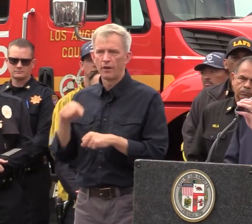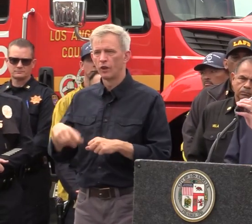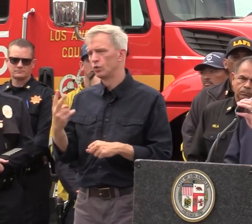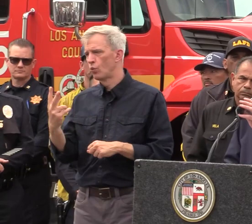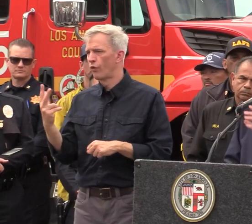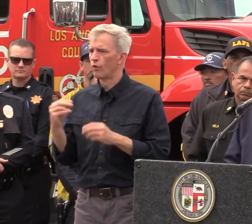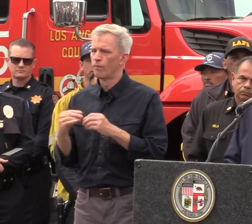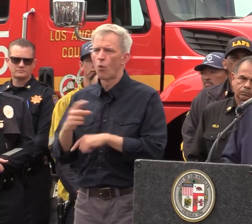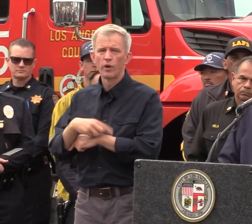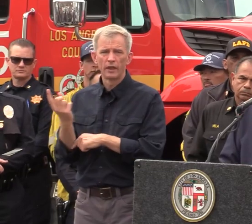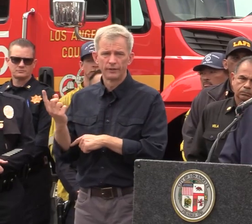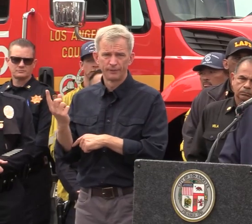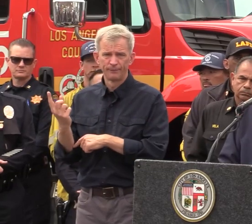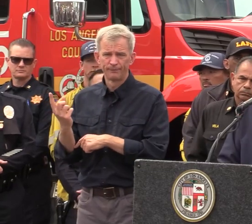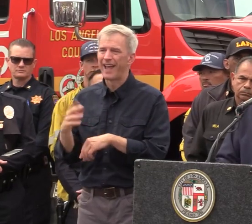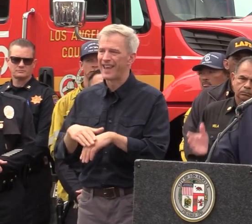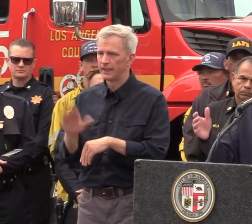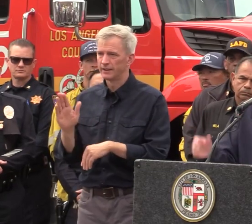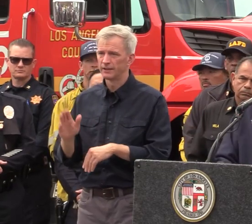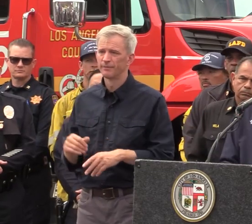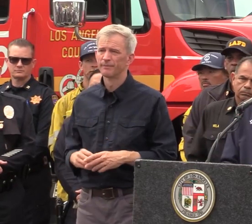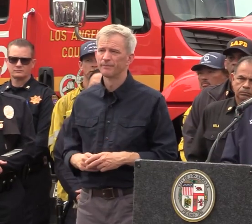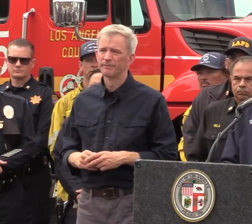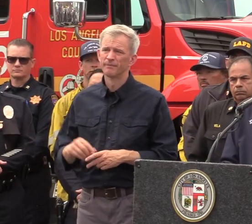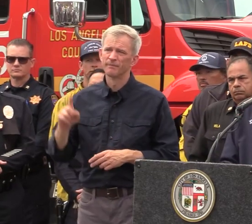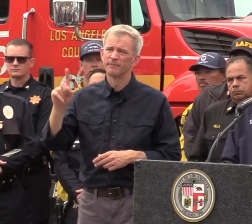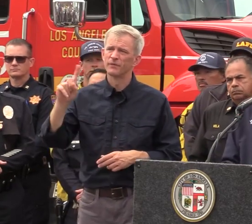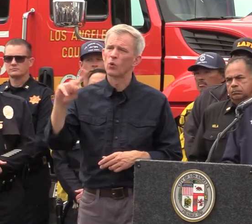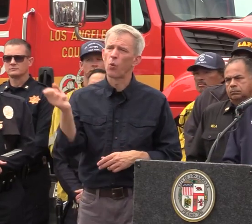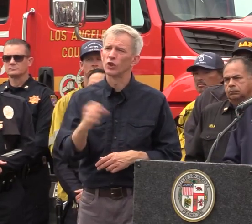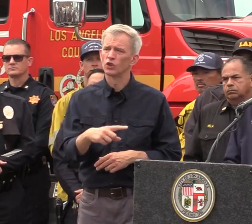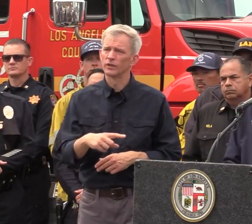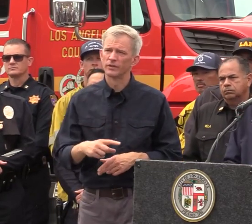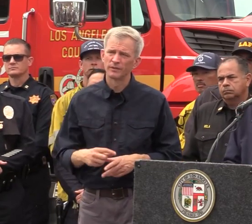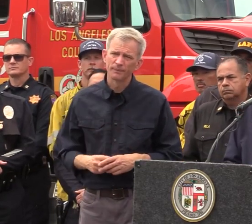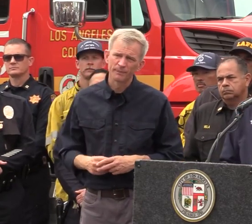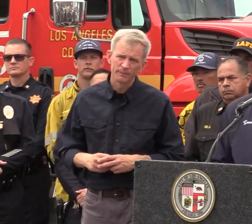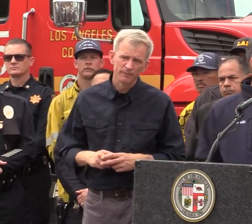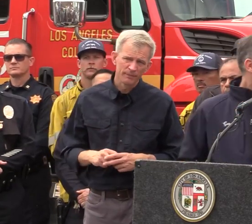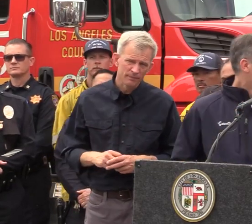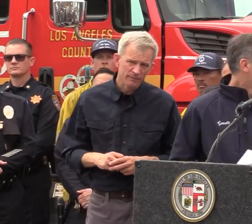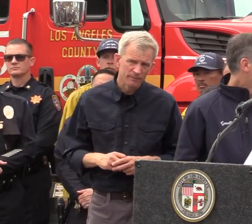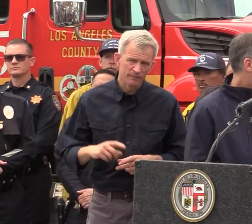three more days. I don't know. Questions? Yes.